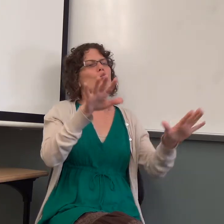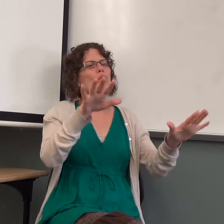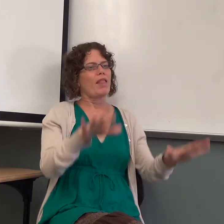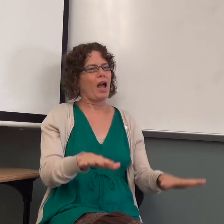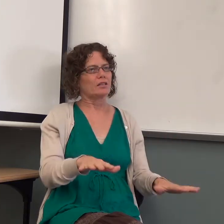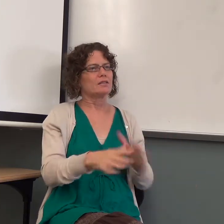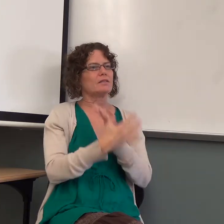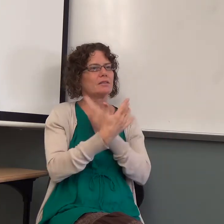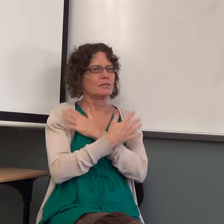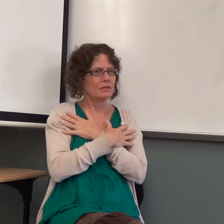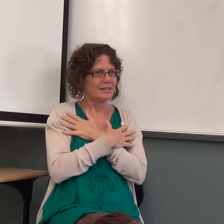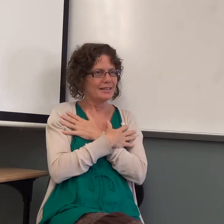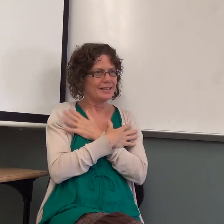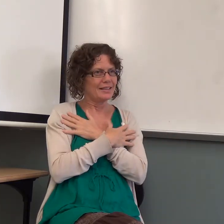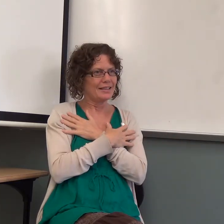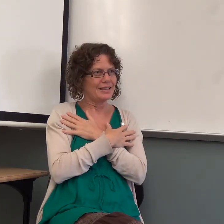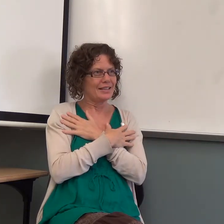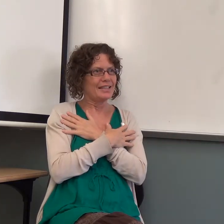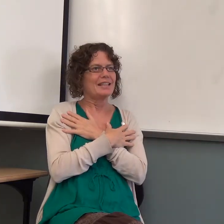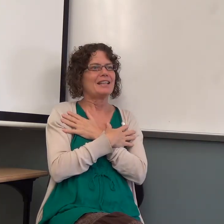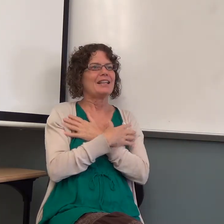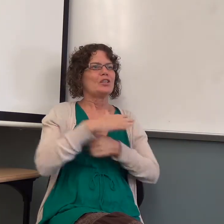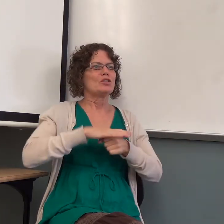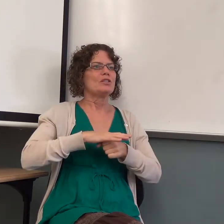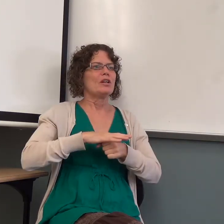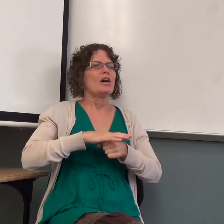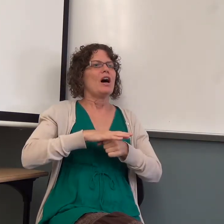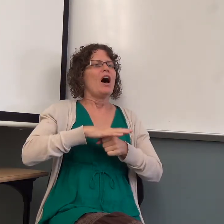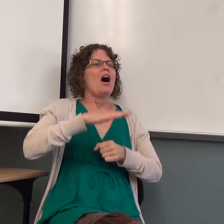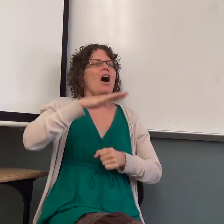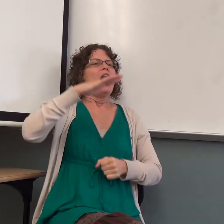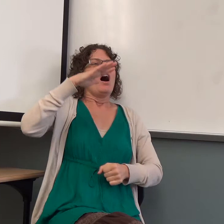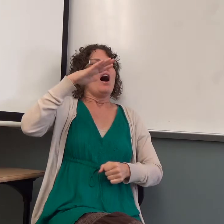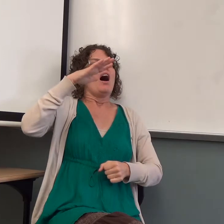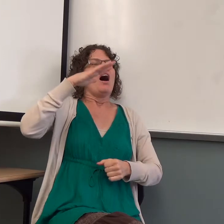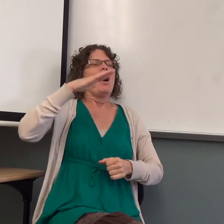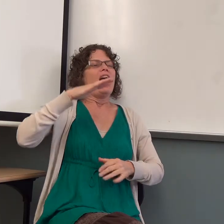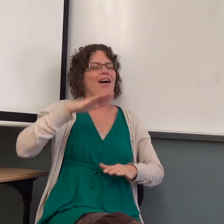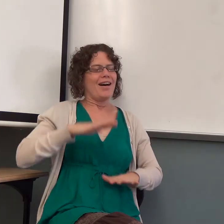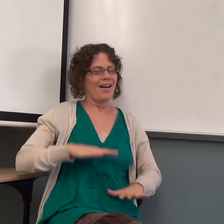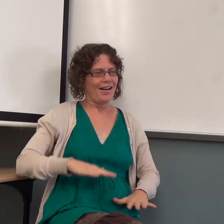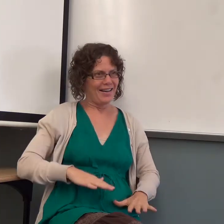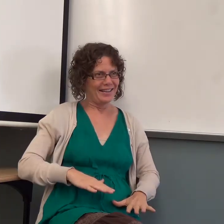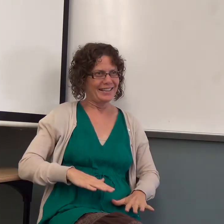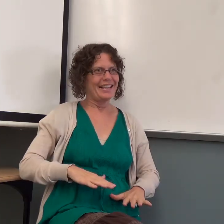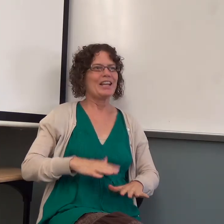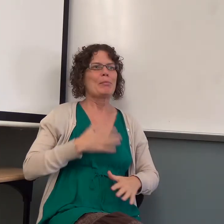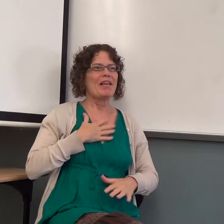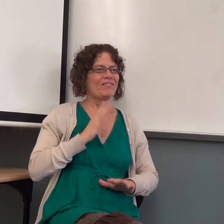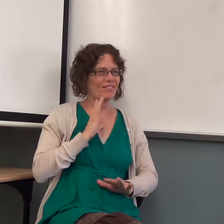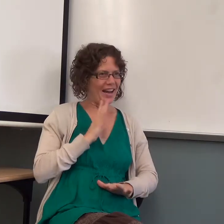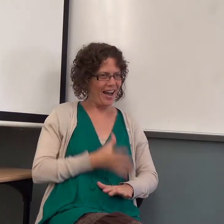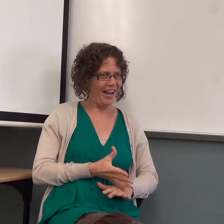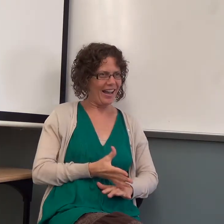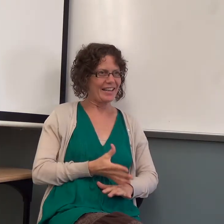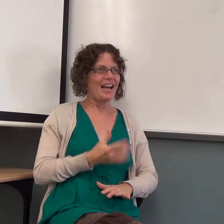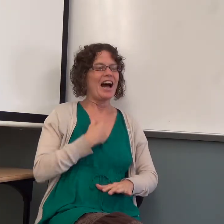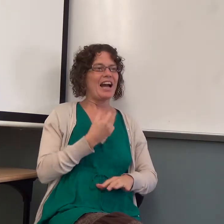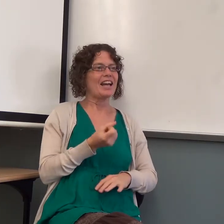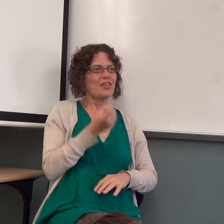some de-stress from it, take a deep breath. It's all going to be fine. I understand where we are as a class, and I